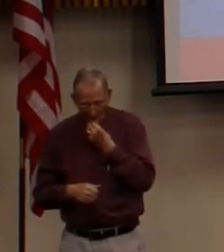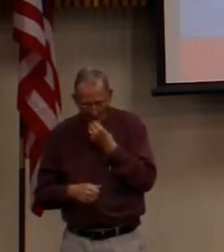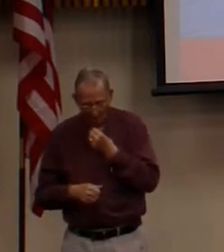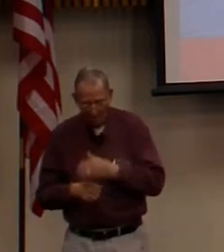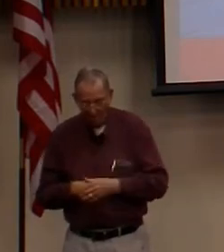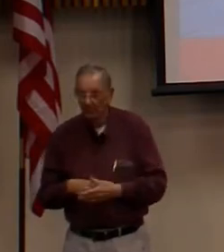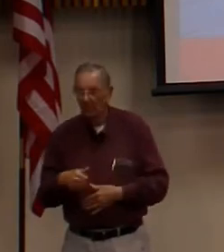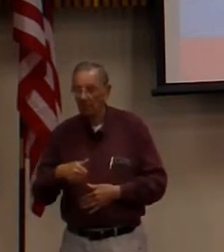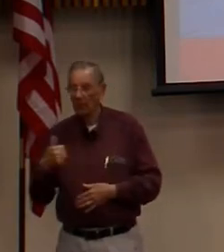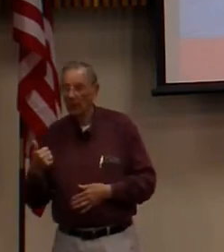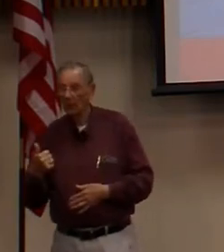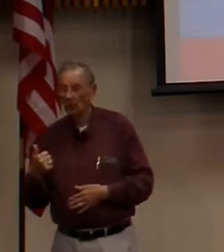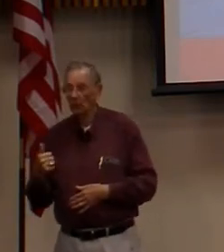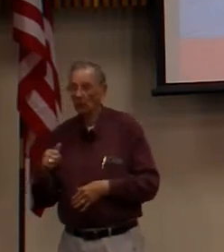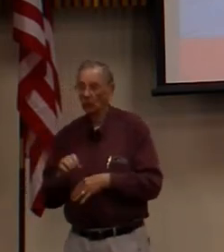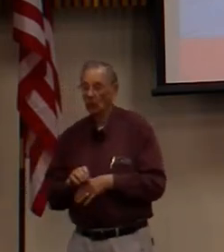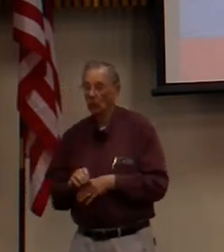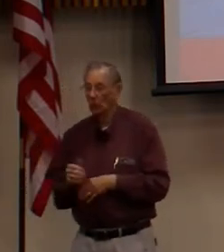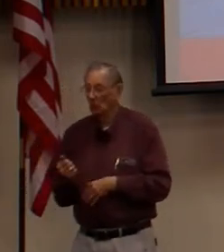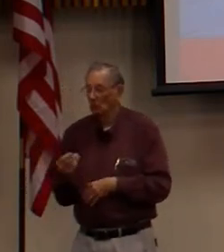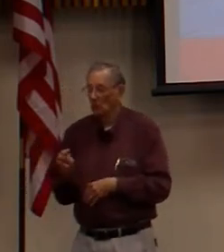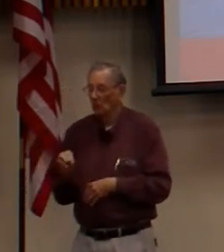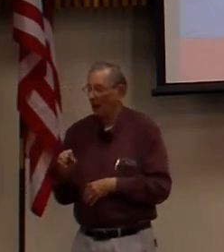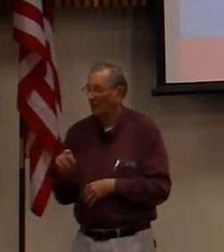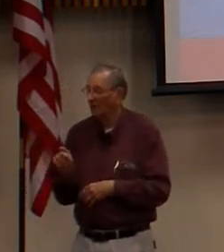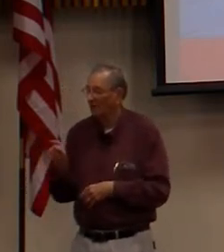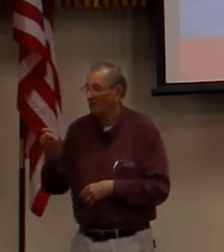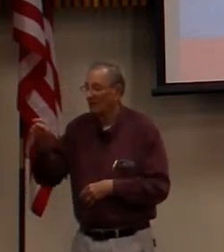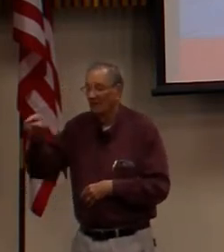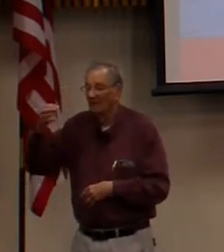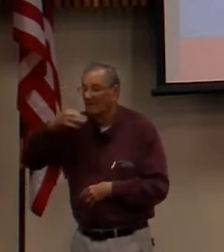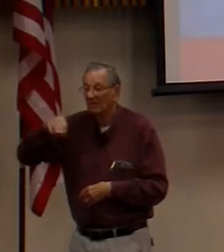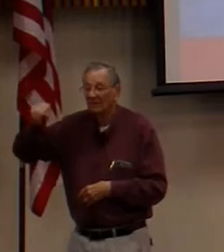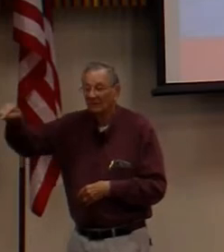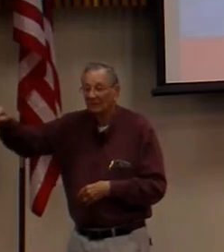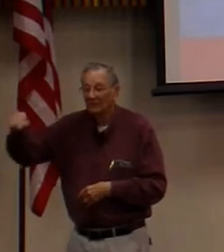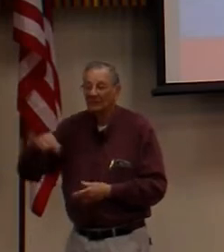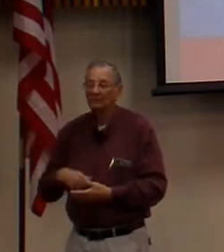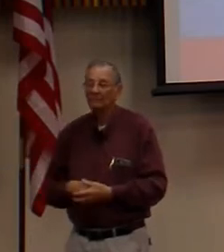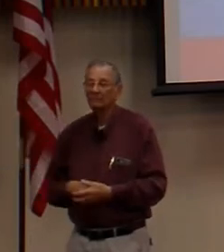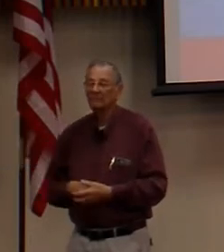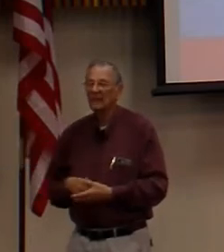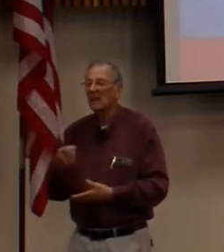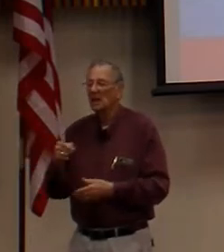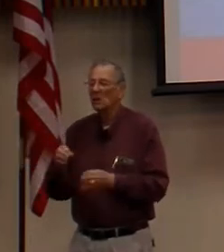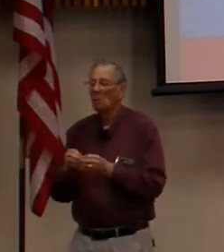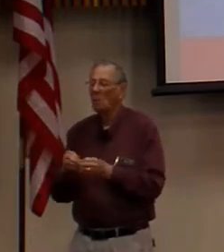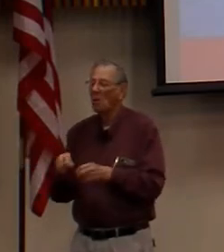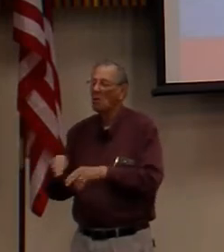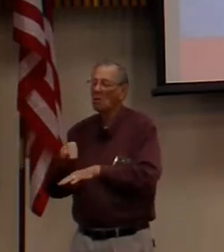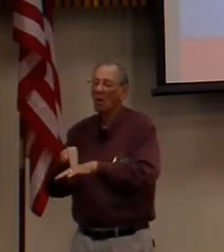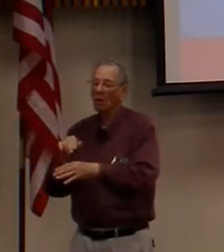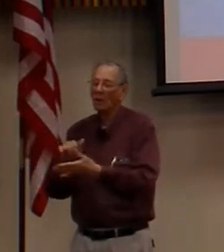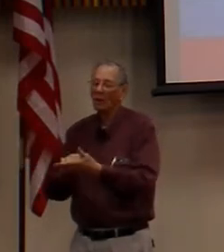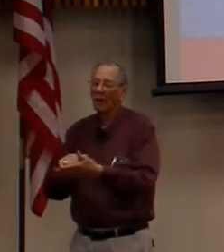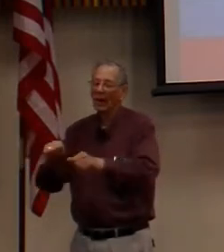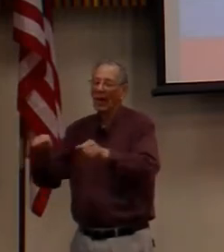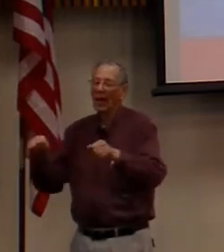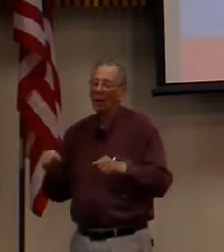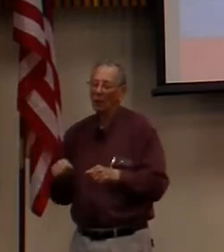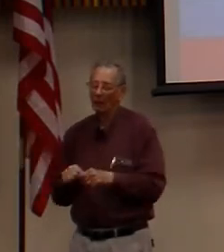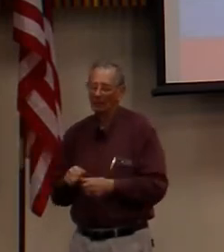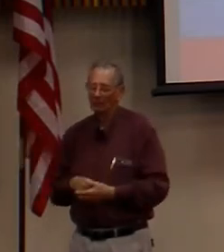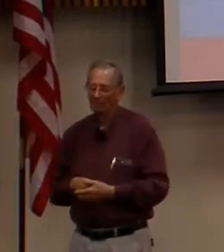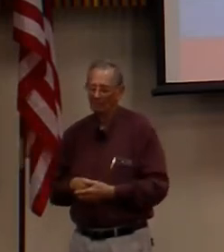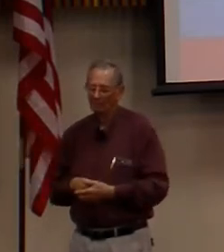This is another congregation a few miles further down the road, and it's a little more typical for that area.